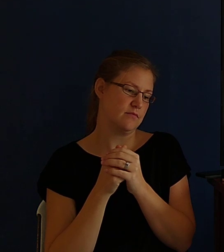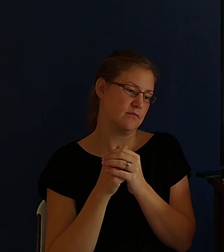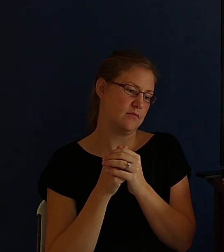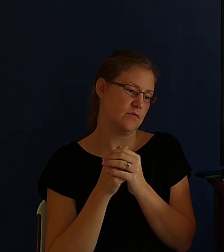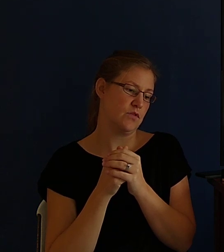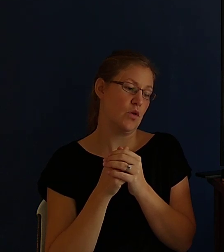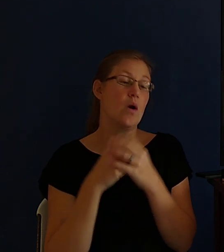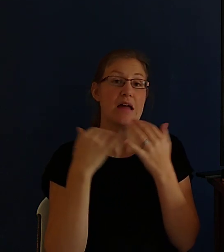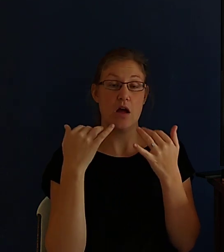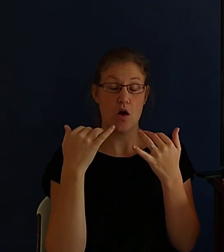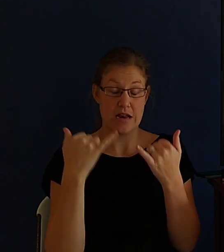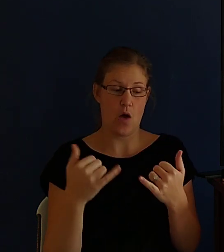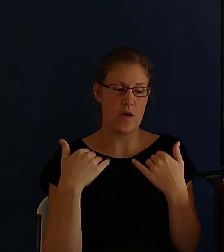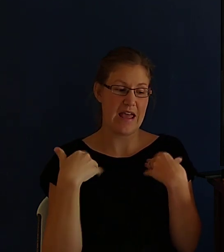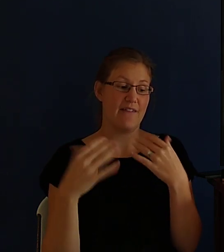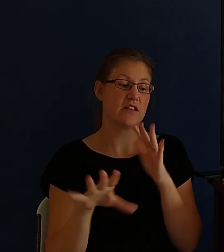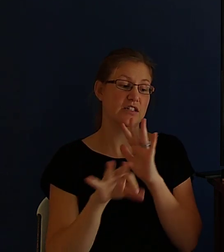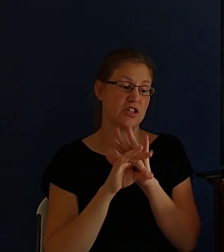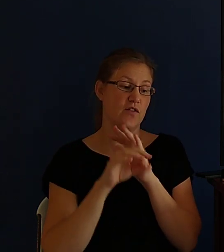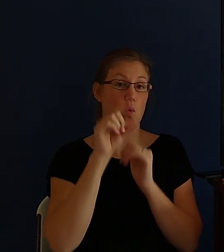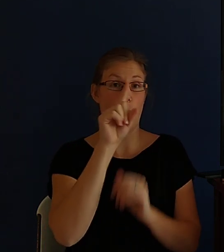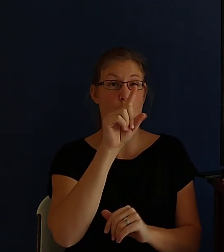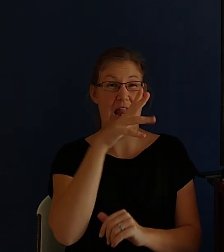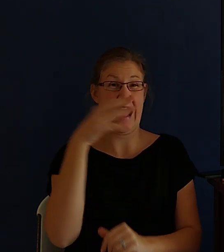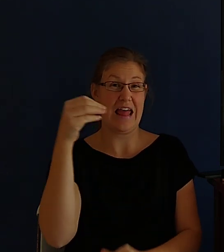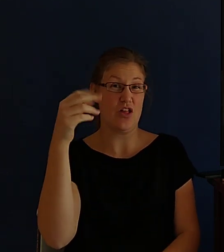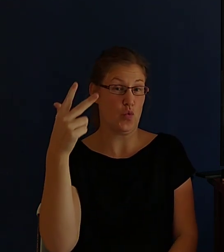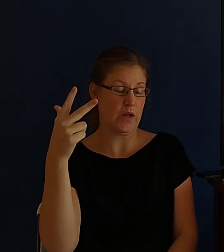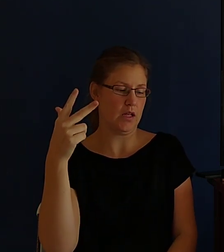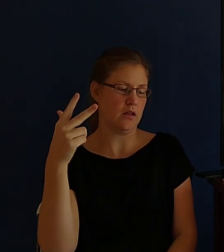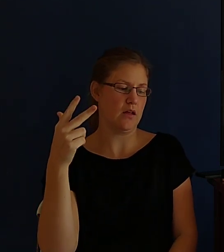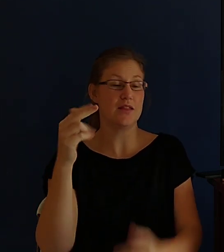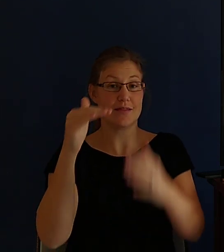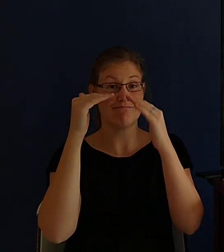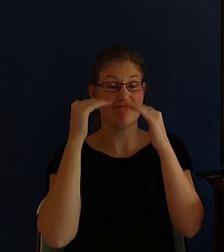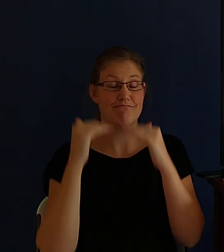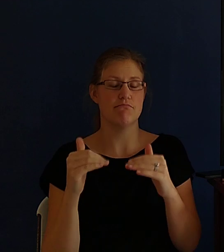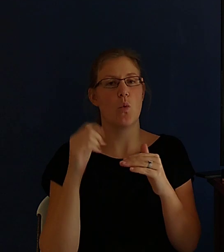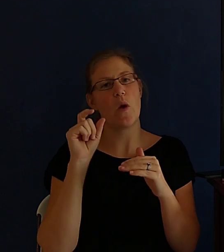3. In the next step, we need to add